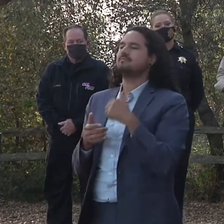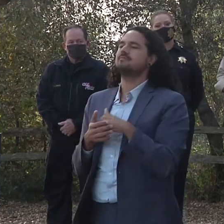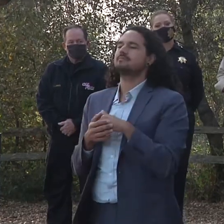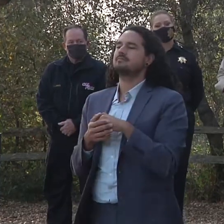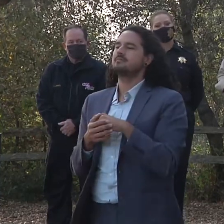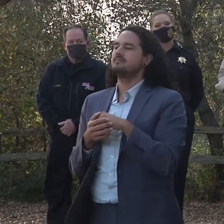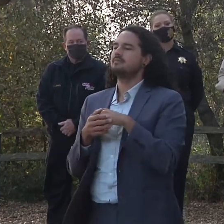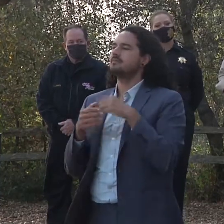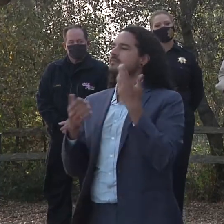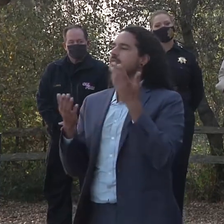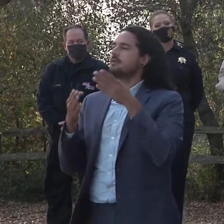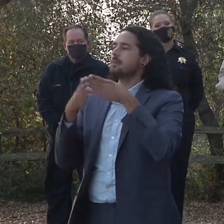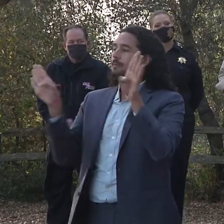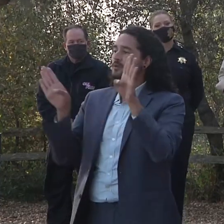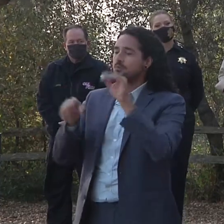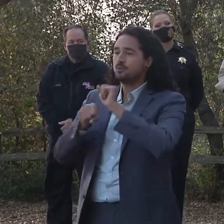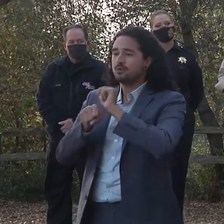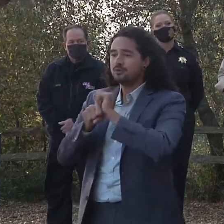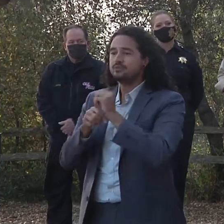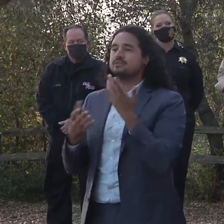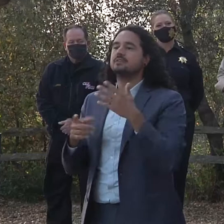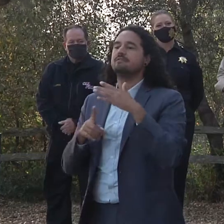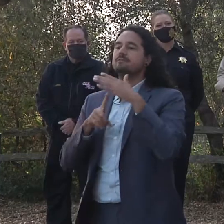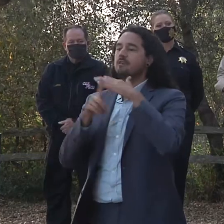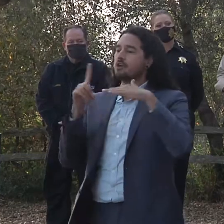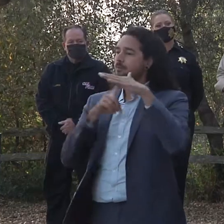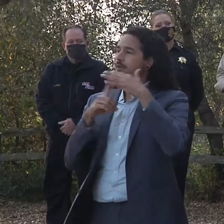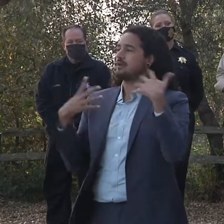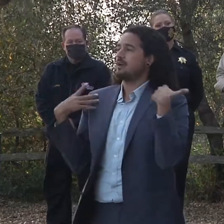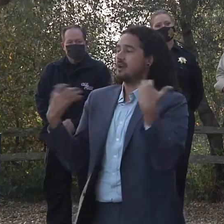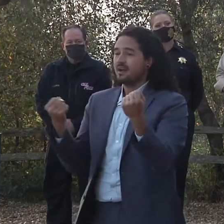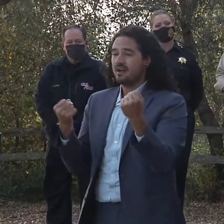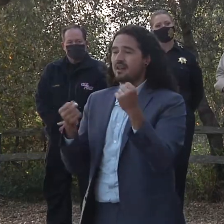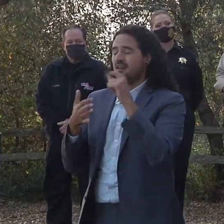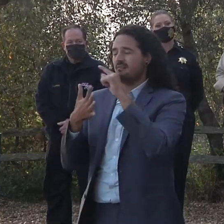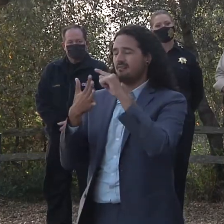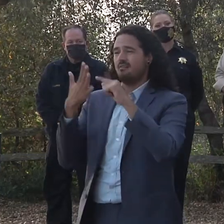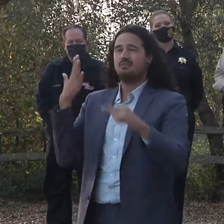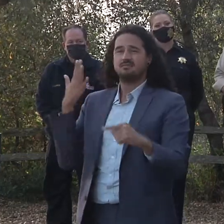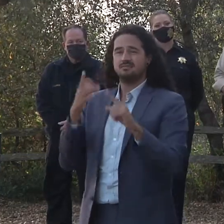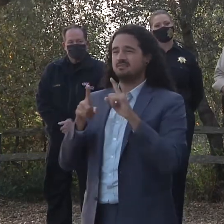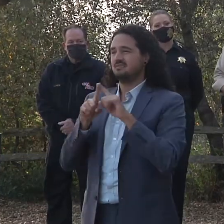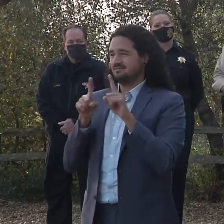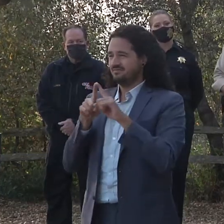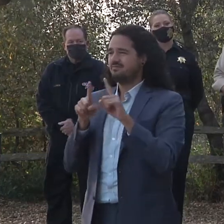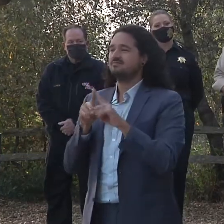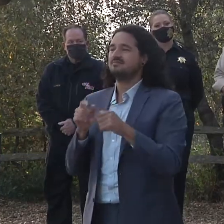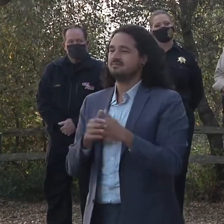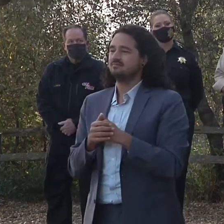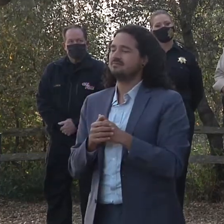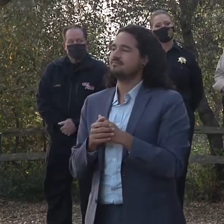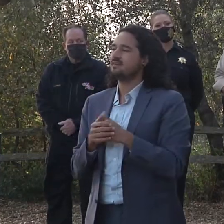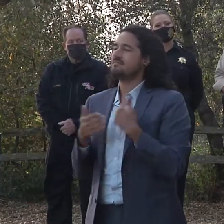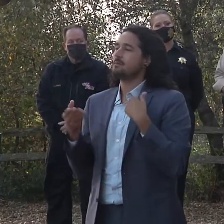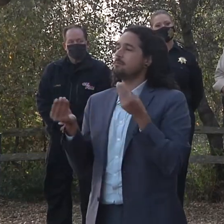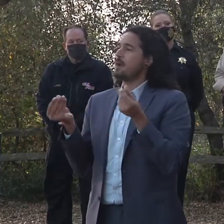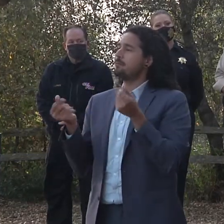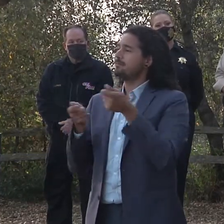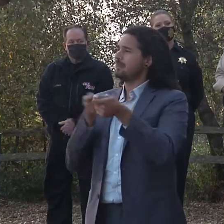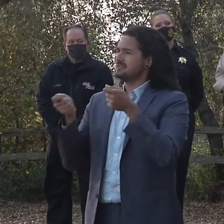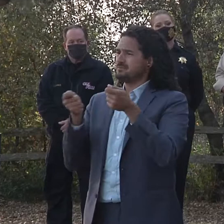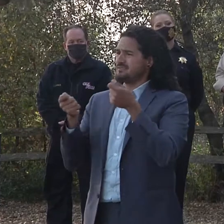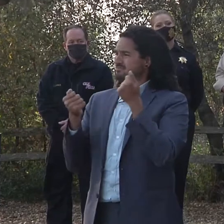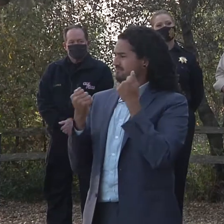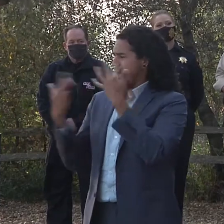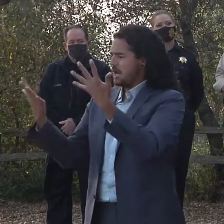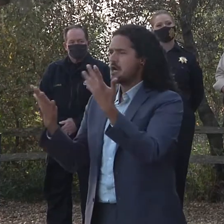process. The Resource Conservation District is there to give you advice on the property management after a fire. American